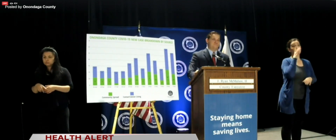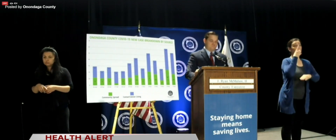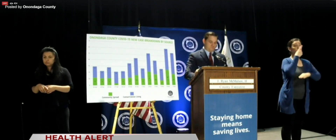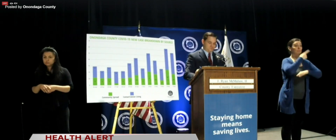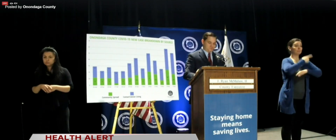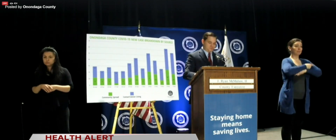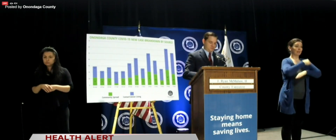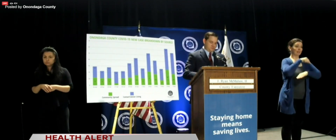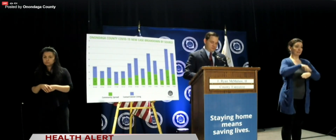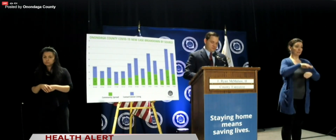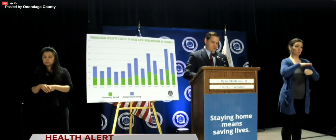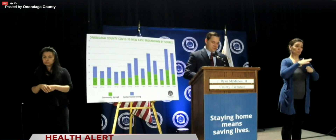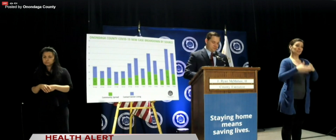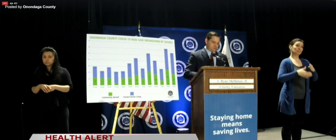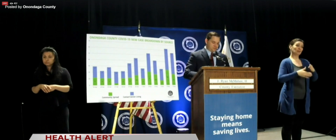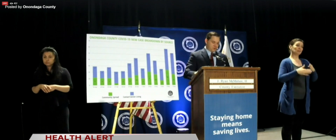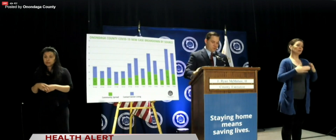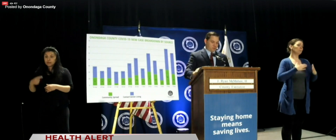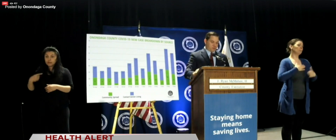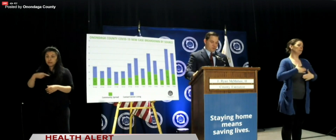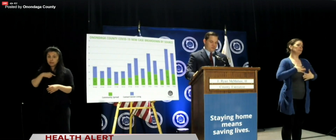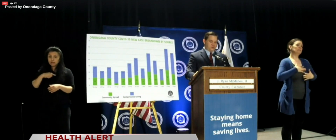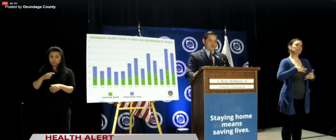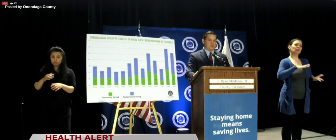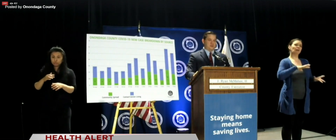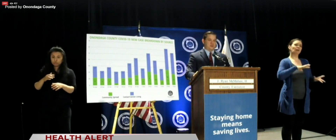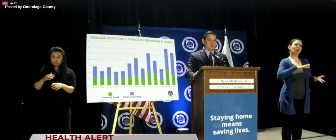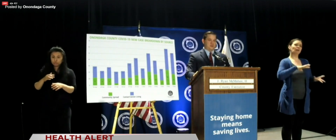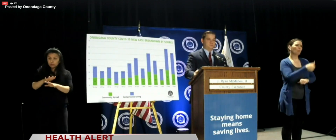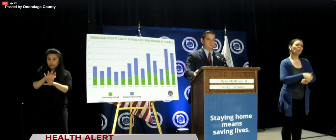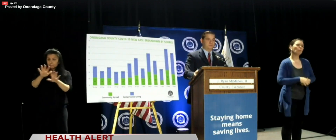mom. Don't blow it for a significant other.